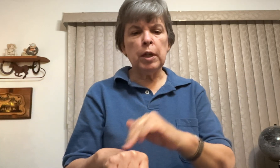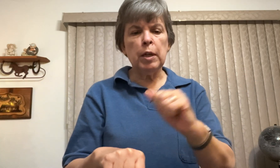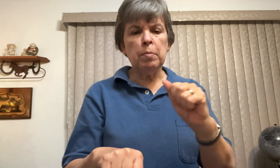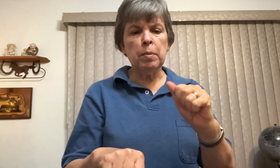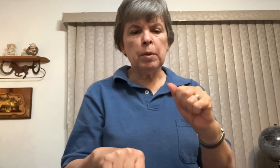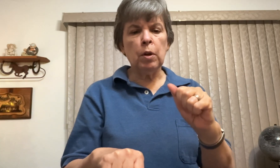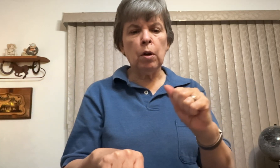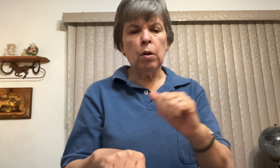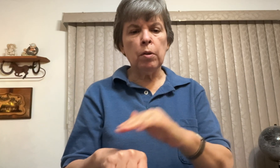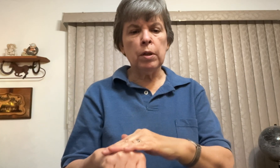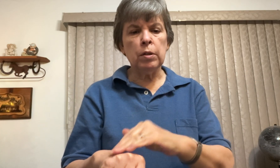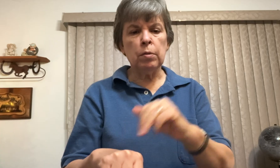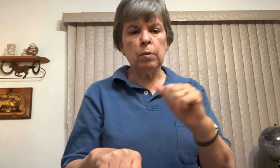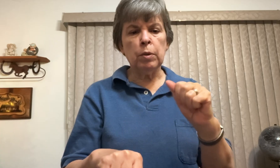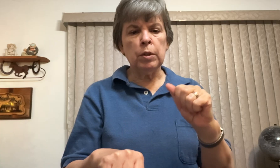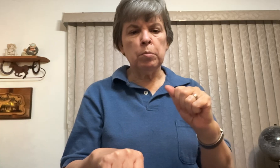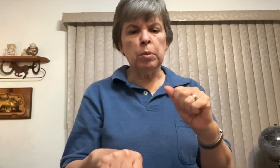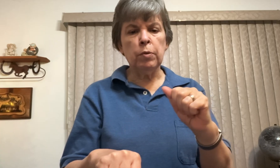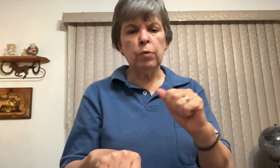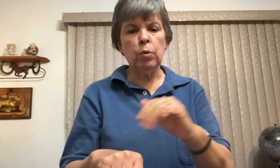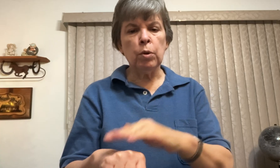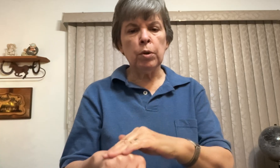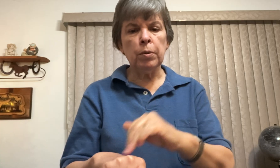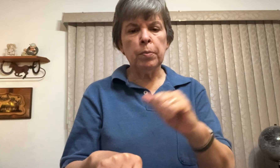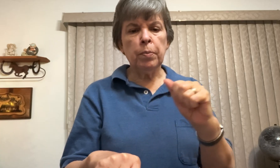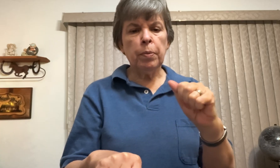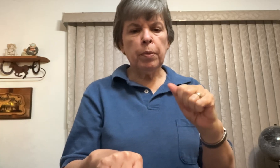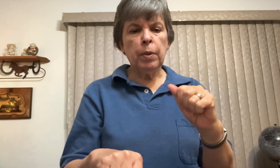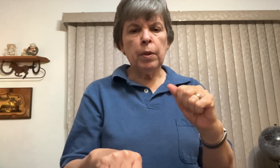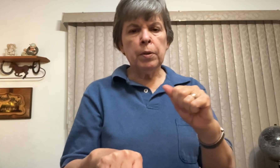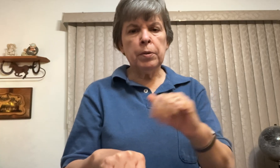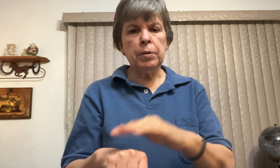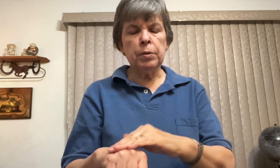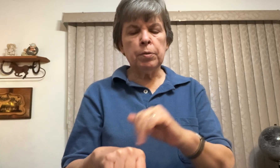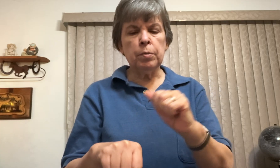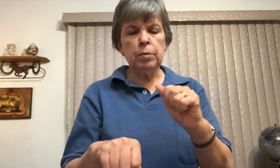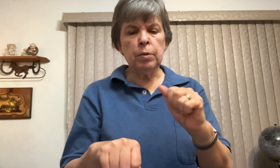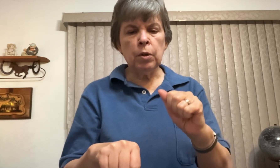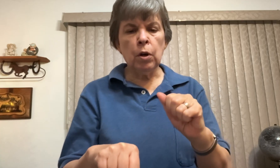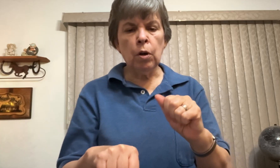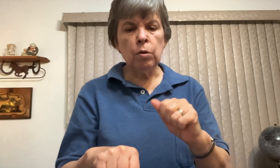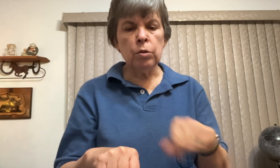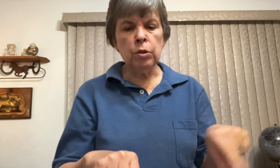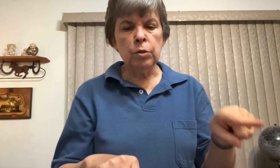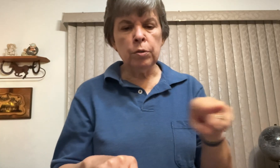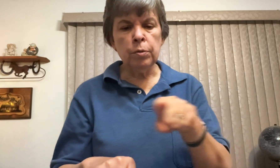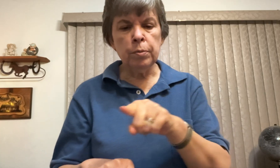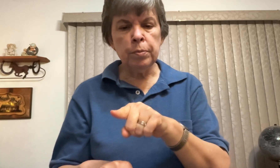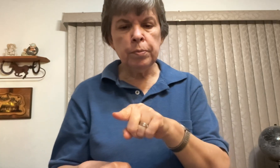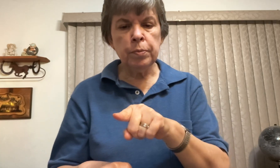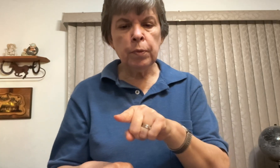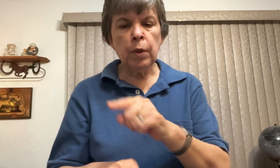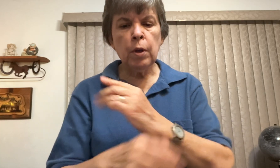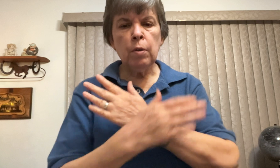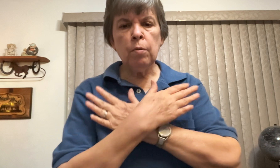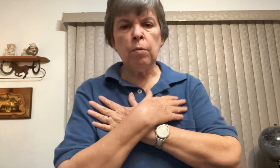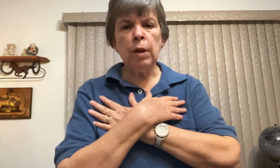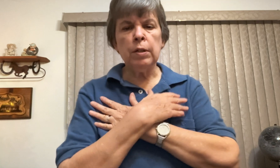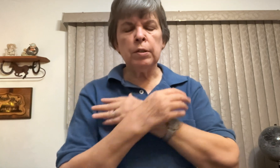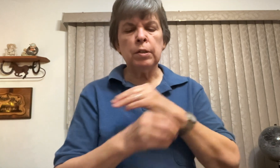same call that we did before. So calls you. Rest